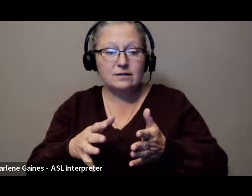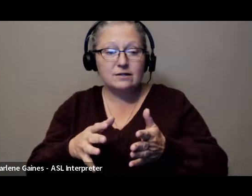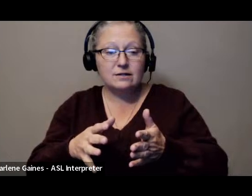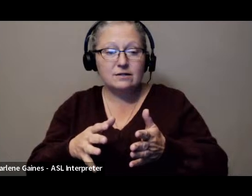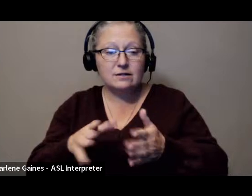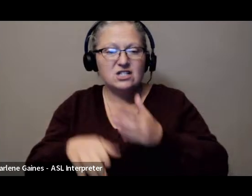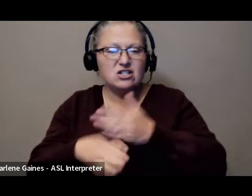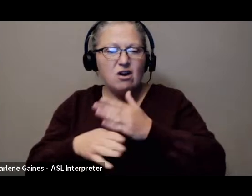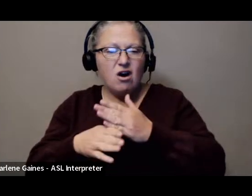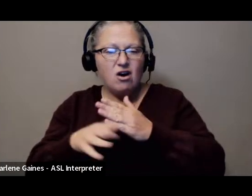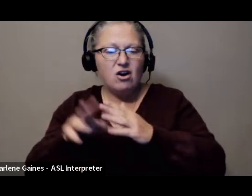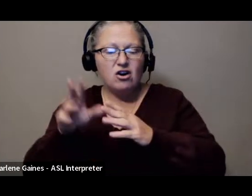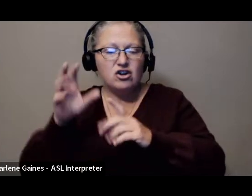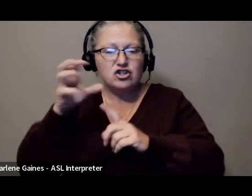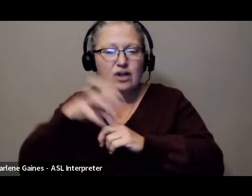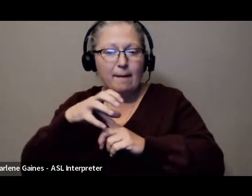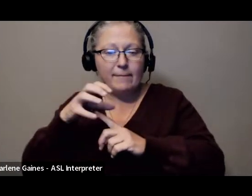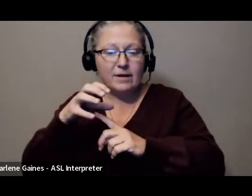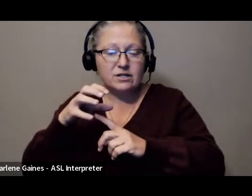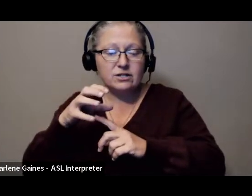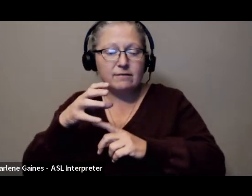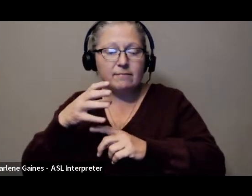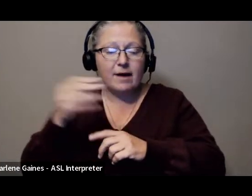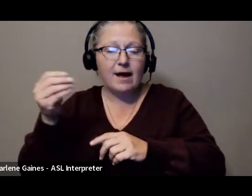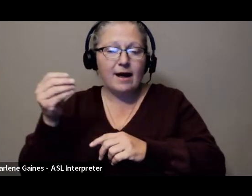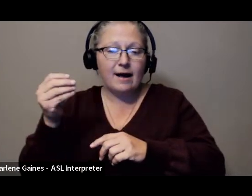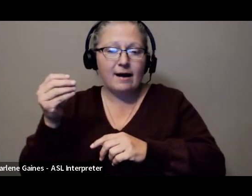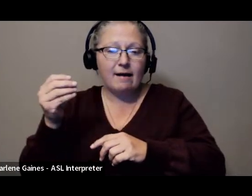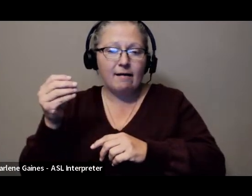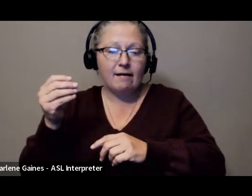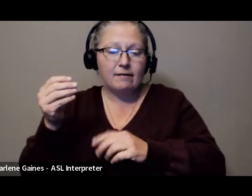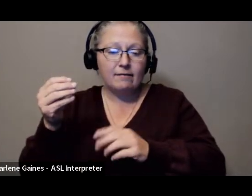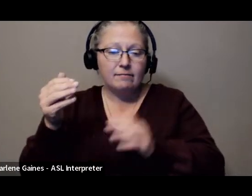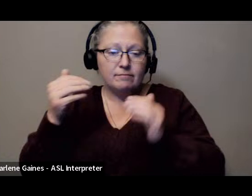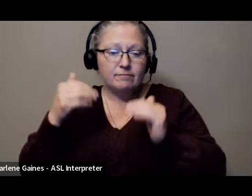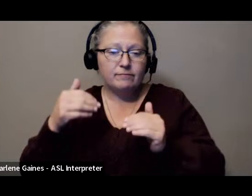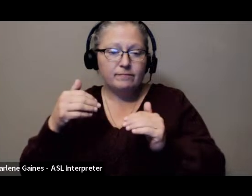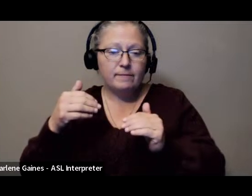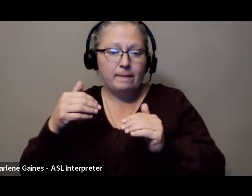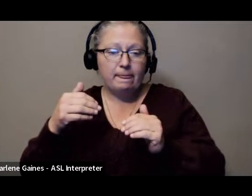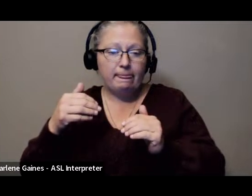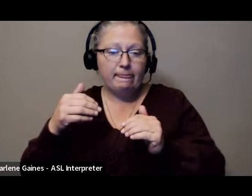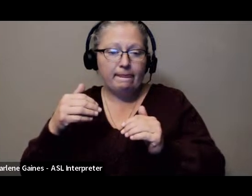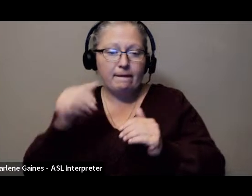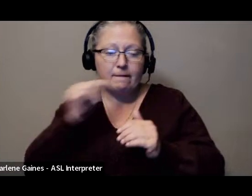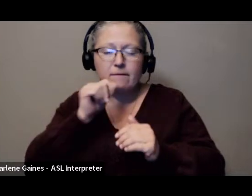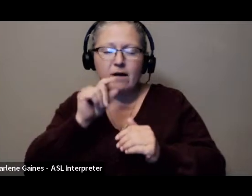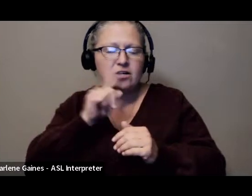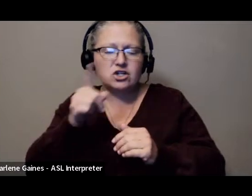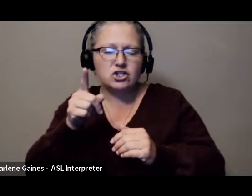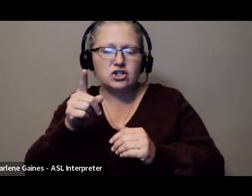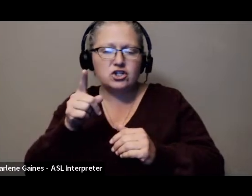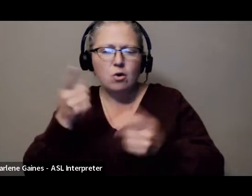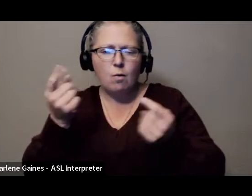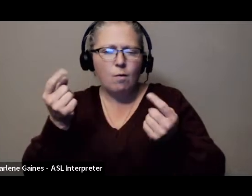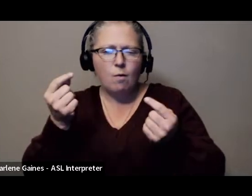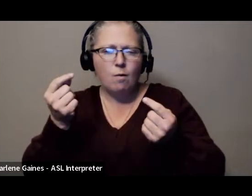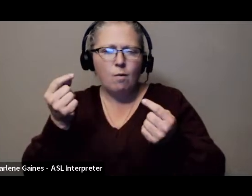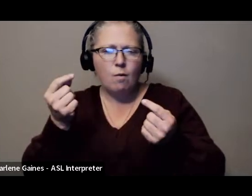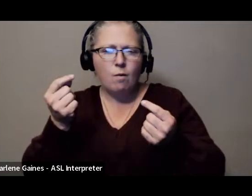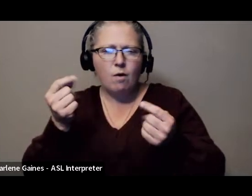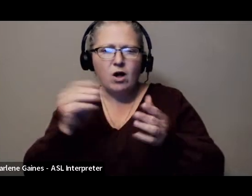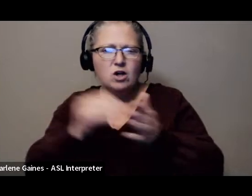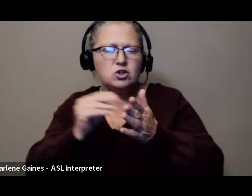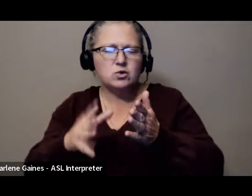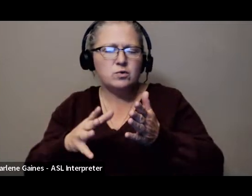soccer championships, please. Oh, yeah. And then the I'm not sure what came about the students